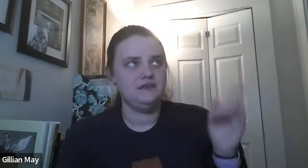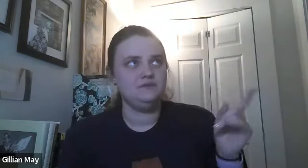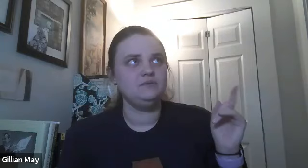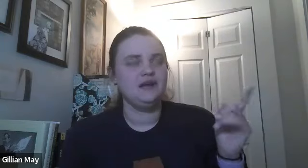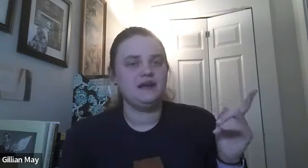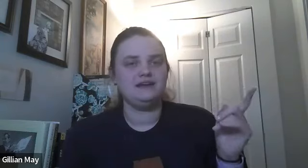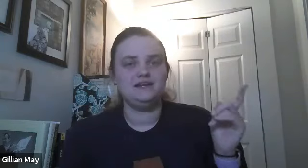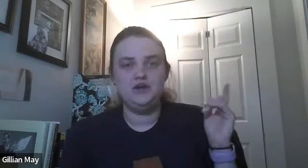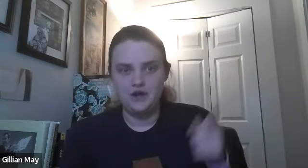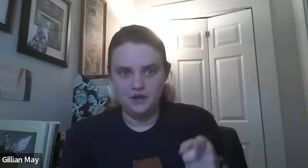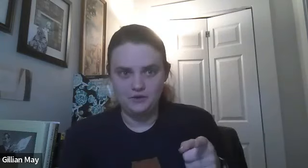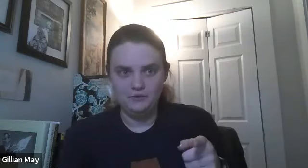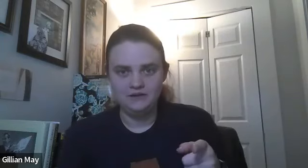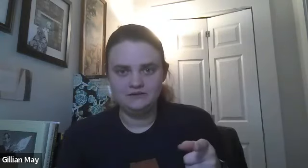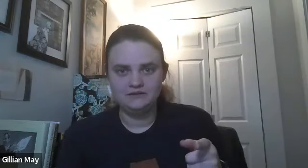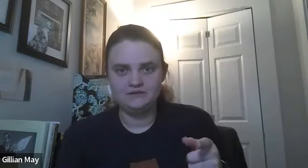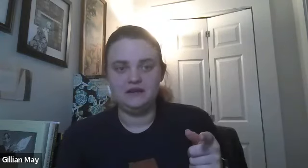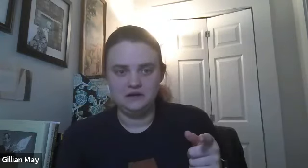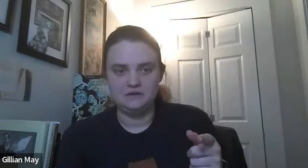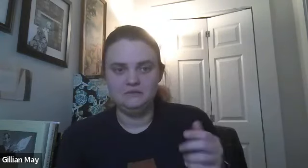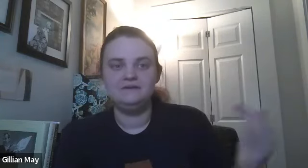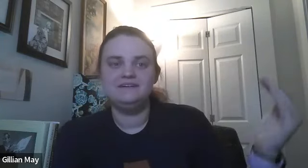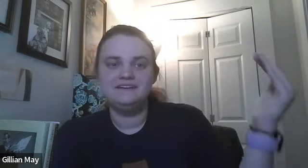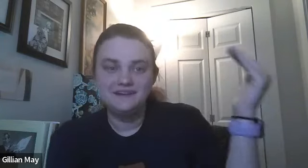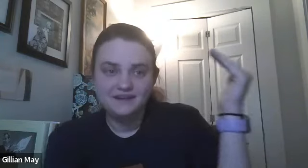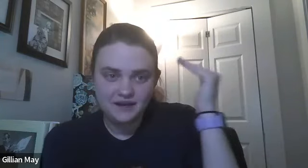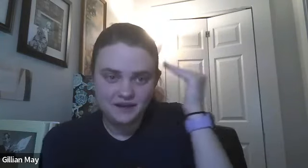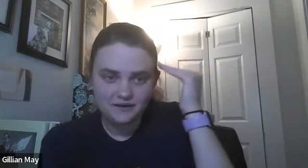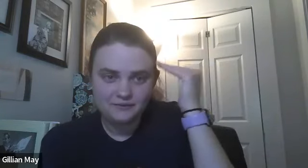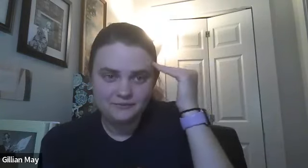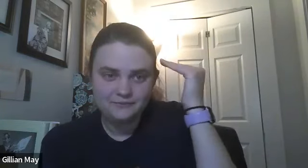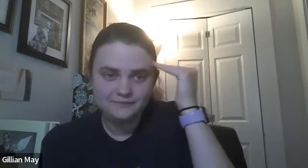Then we had know, like I know. Know.